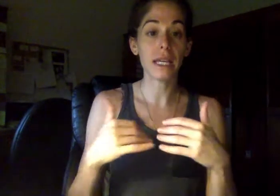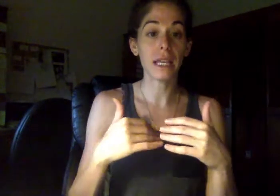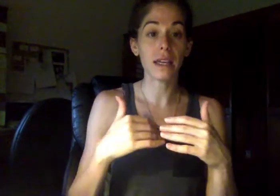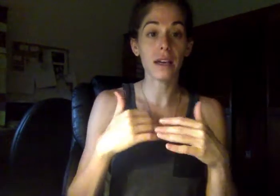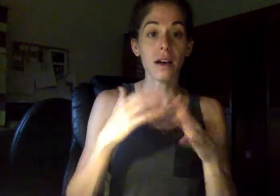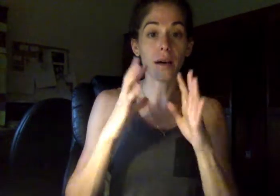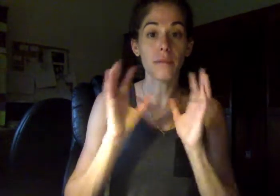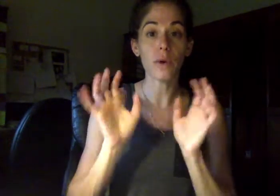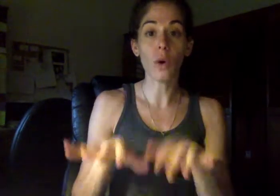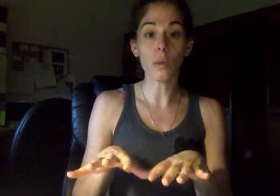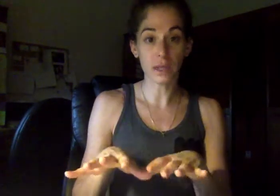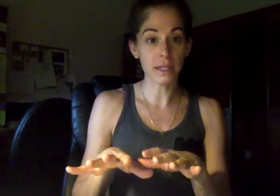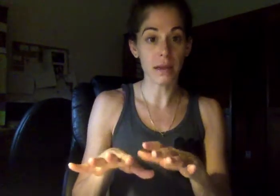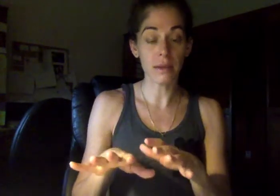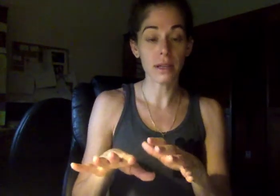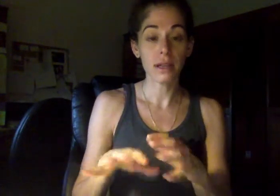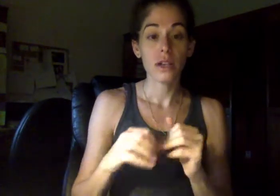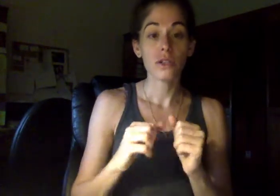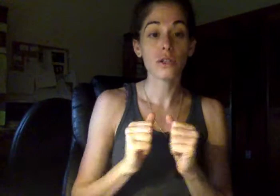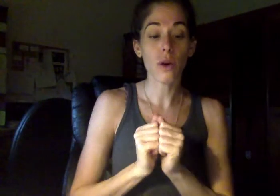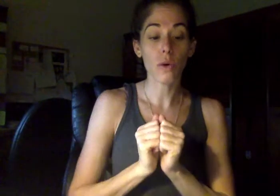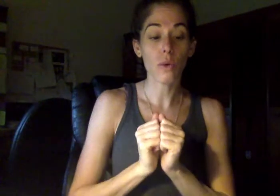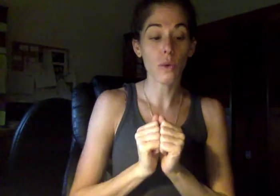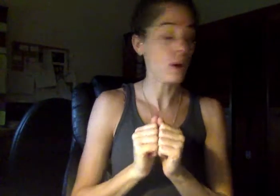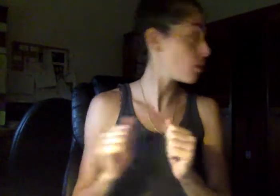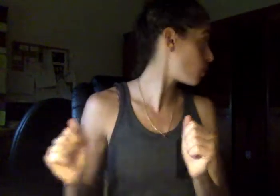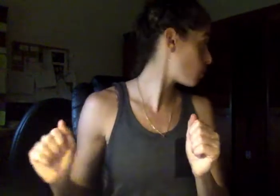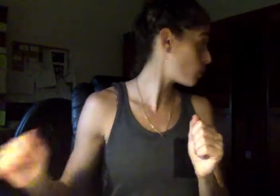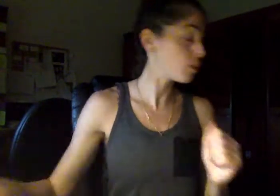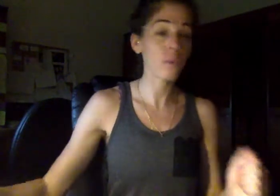explaining the homework assignment. So,